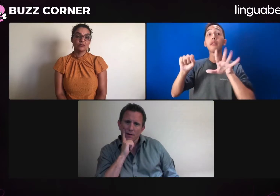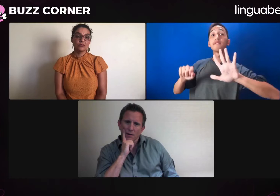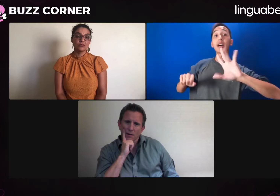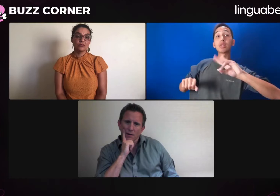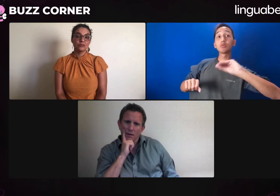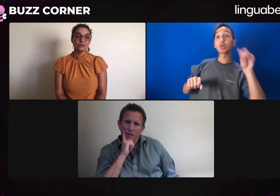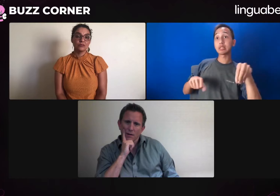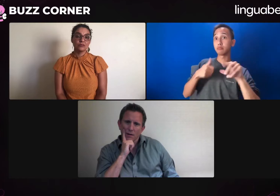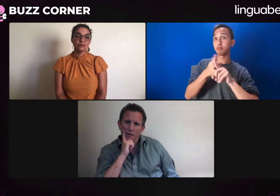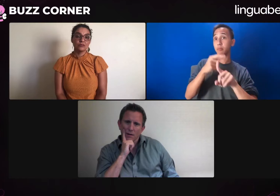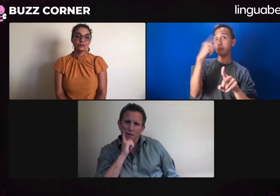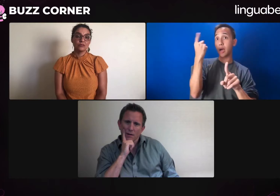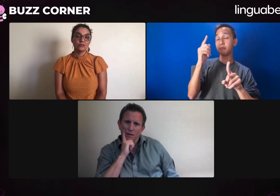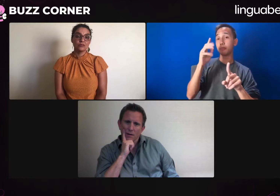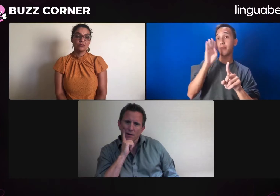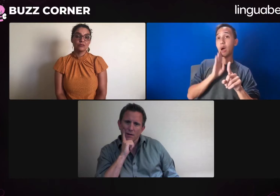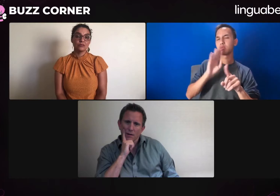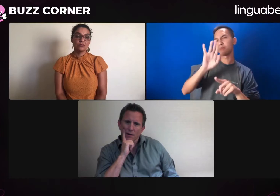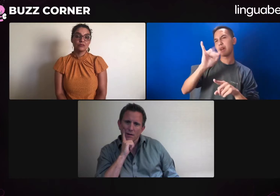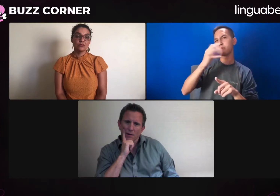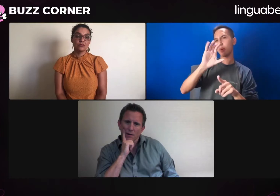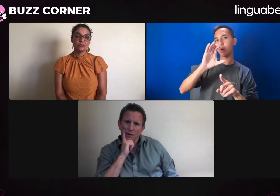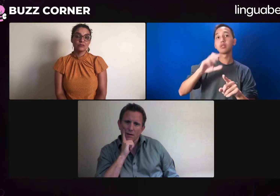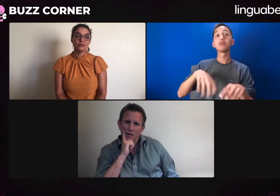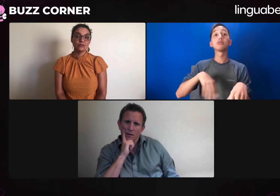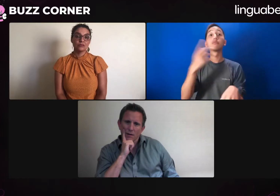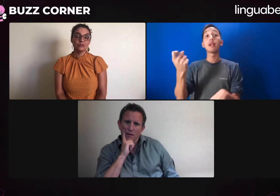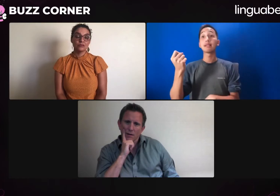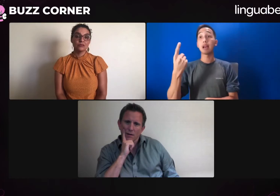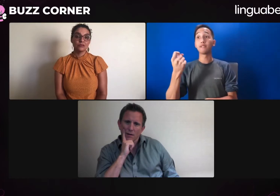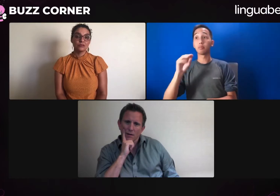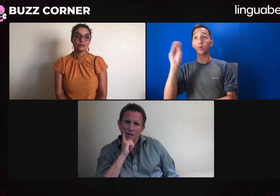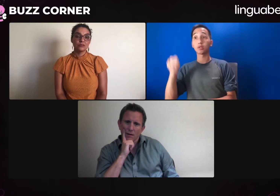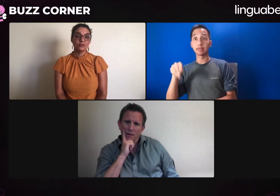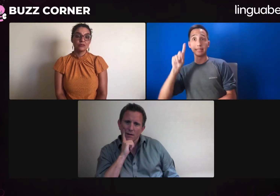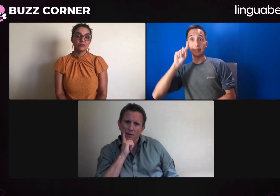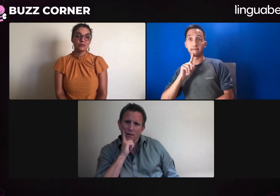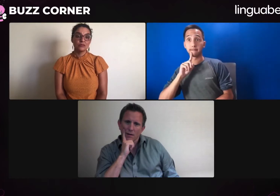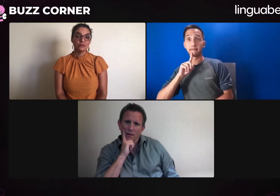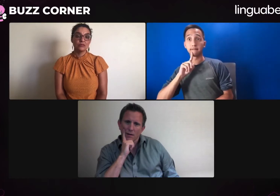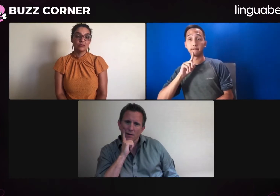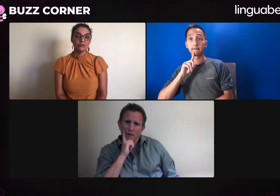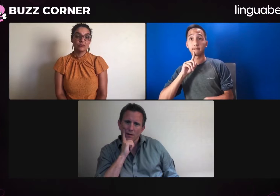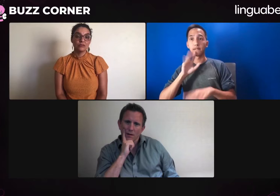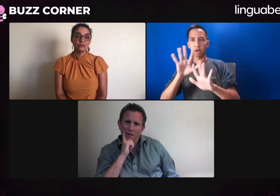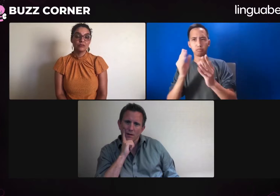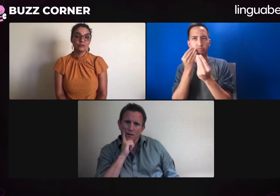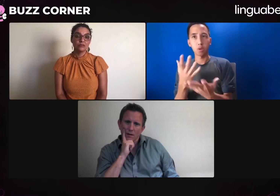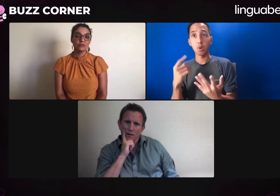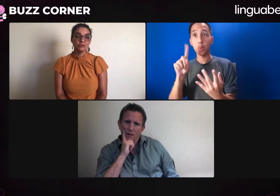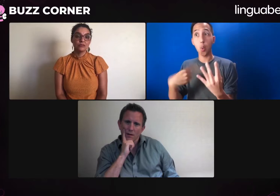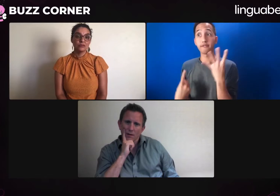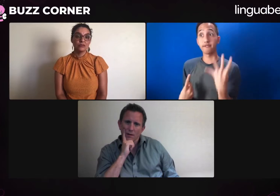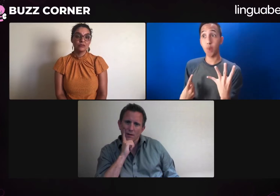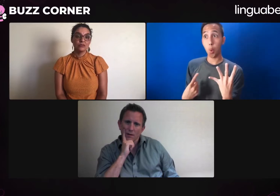them are minorities, and 5% were Black and brown or BIPOC, and then 11% are